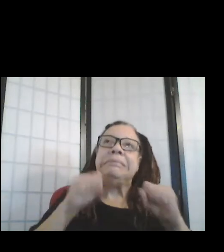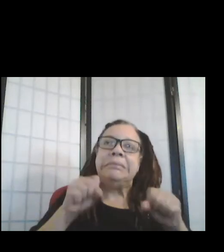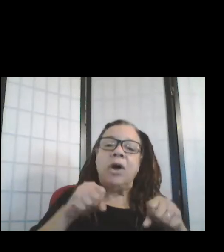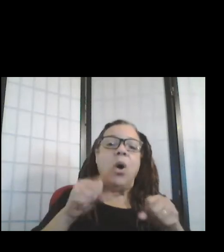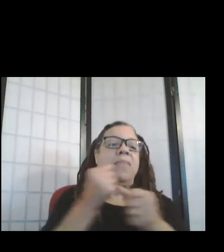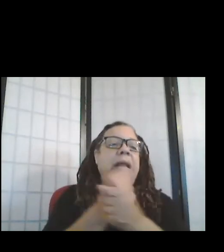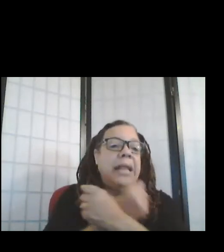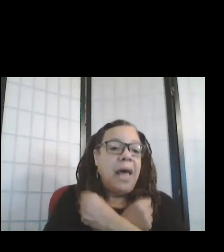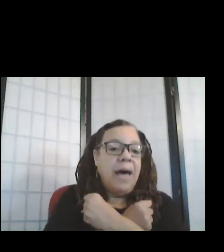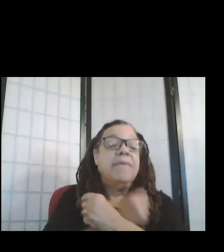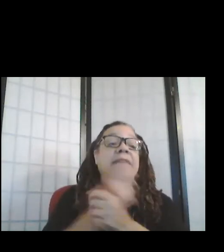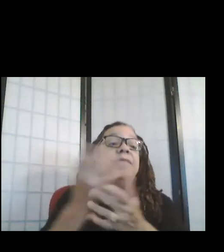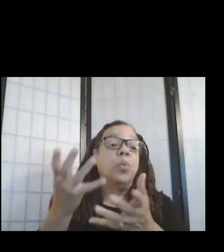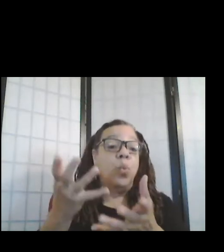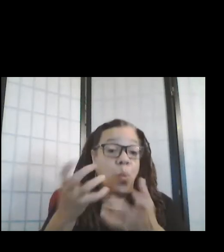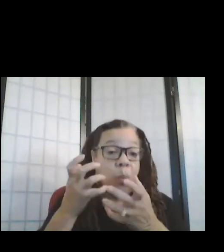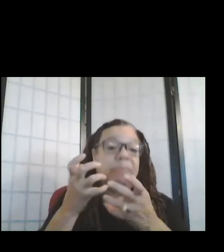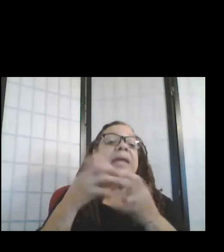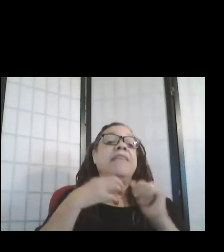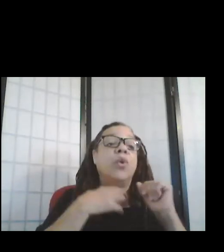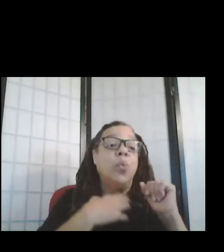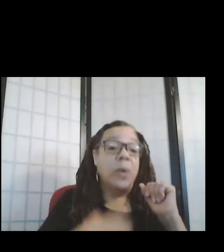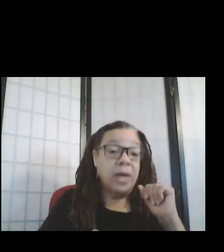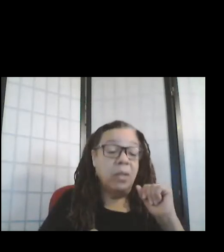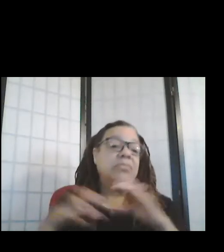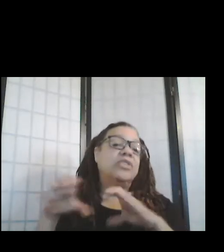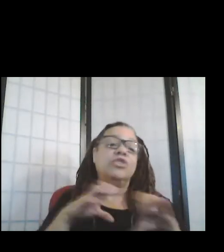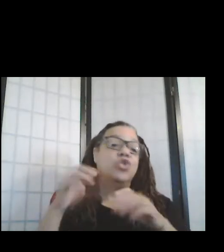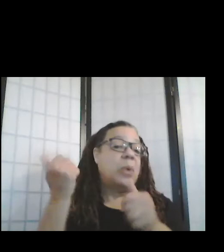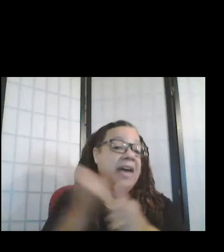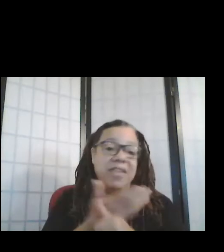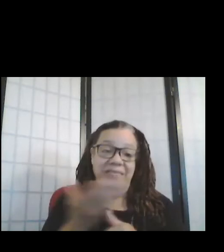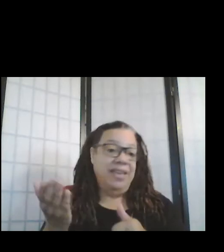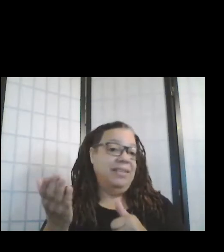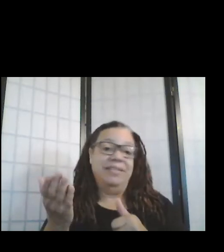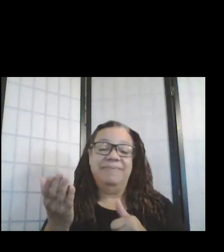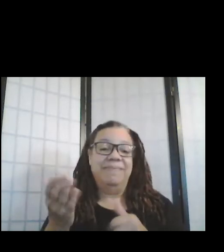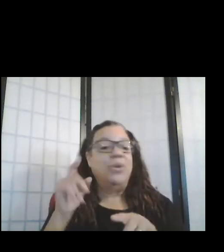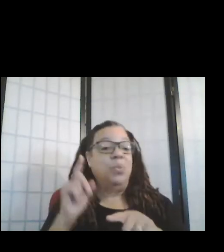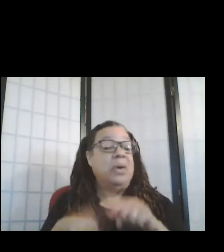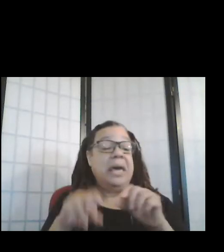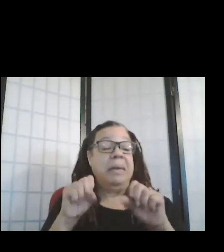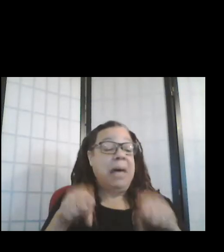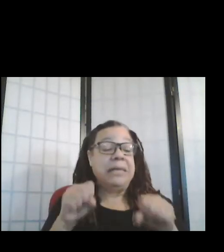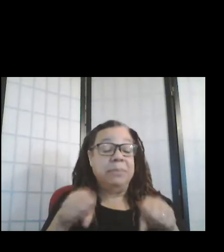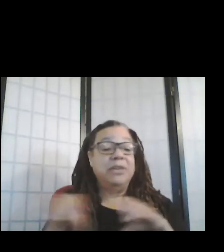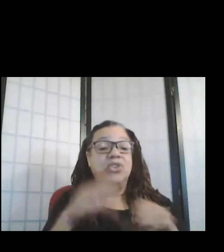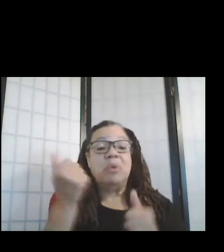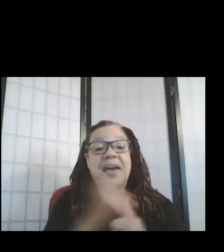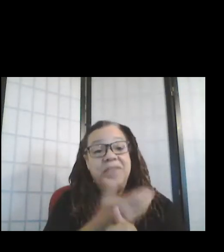love and the will to do everything. We can't possibly do everything.